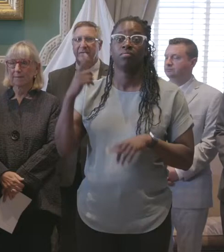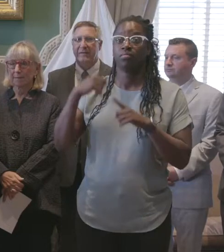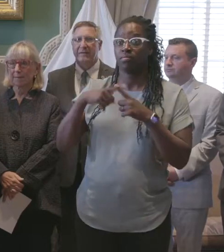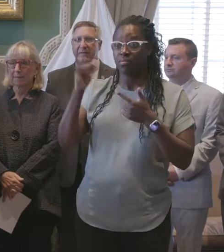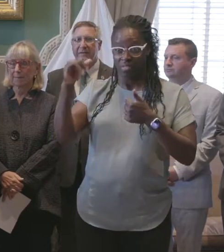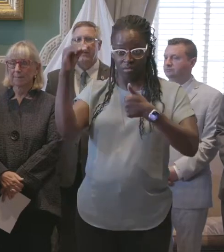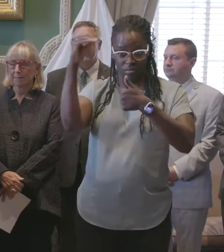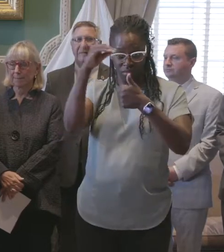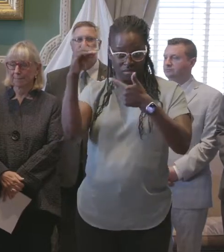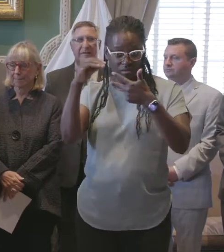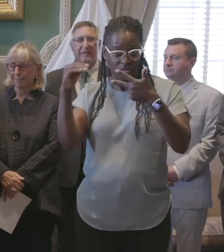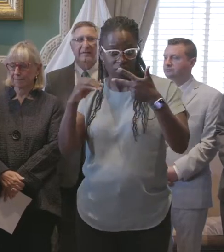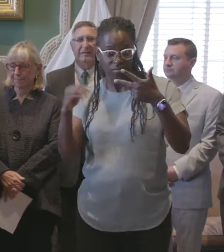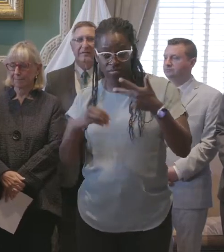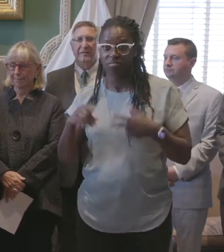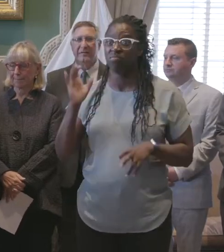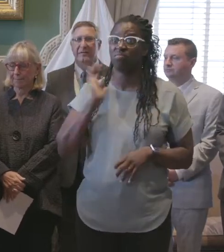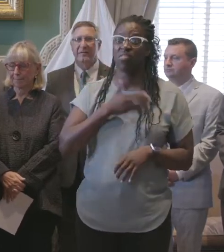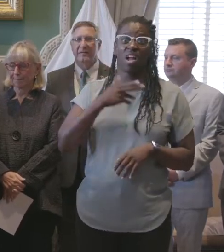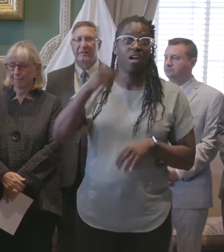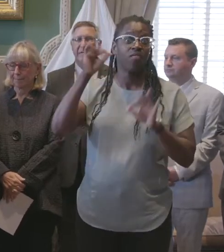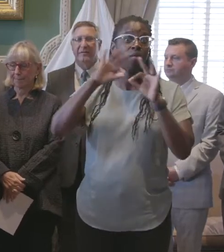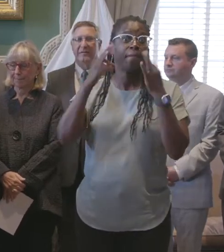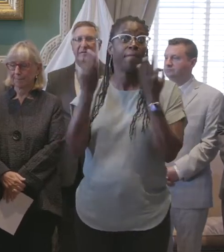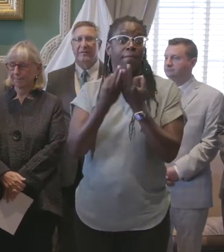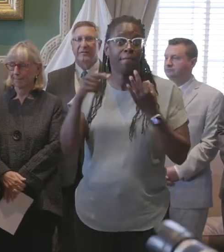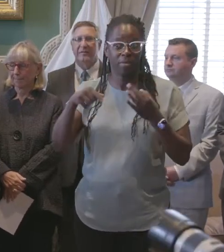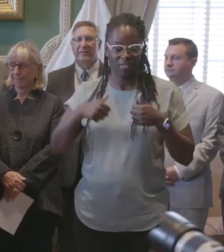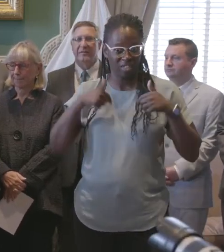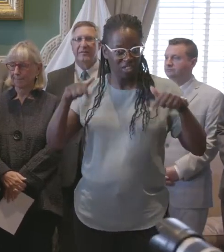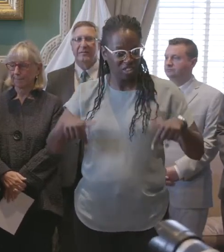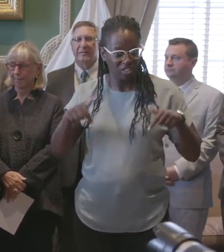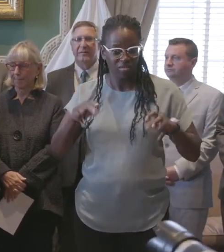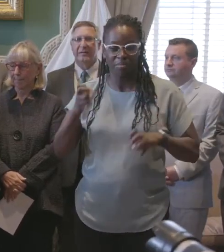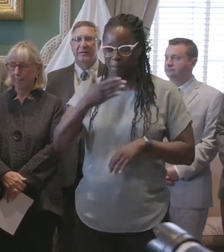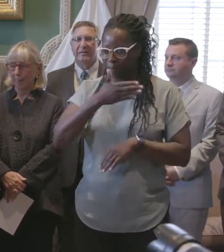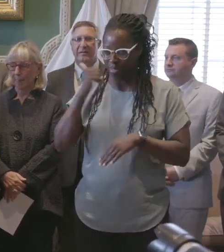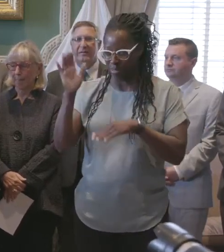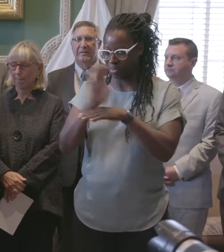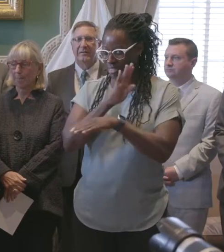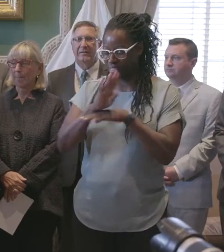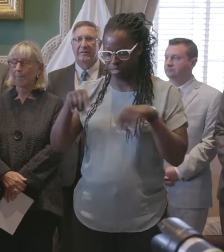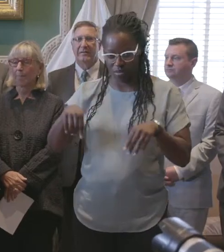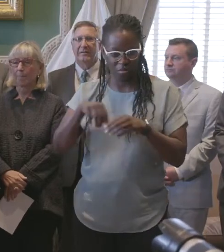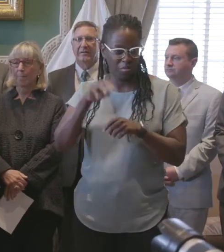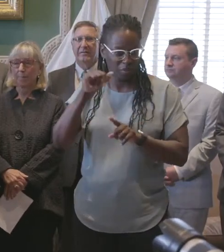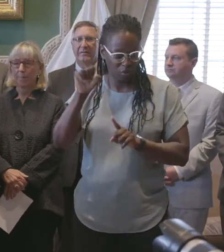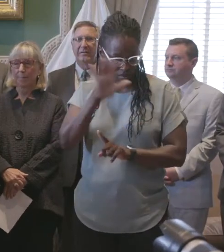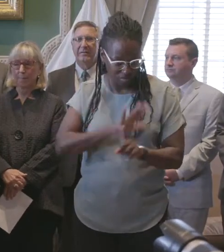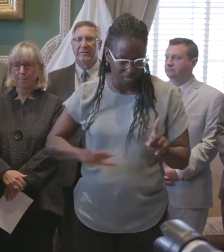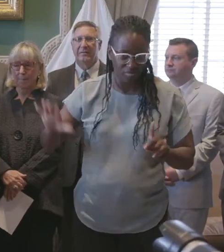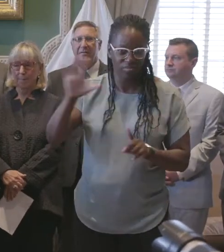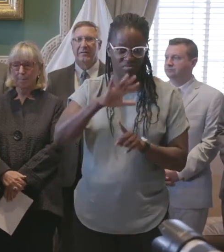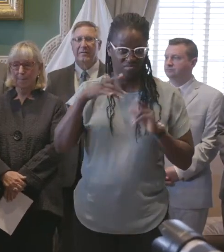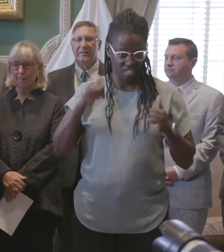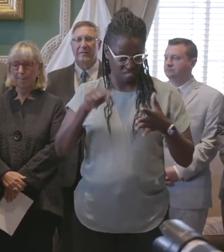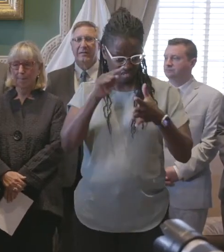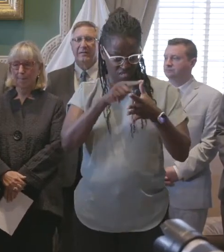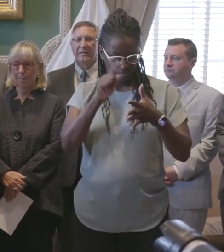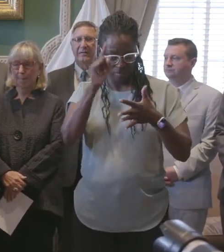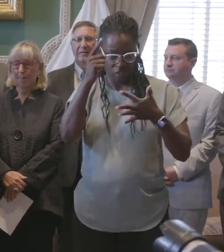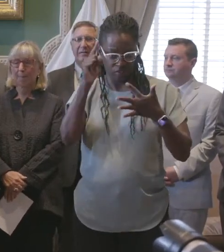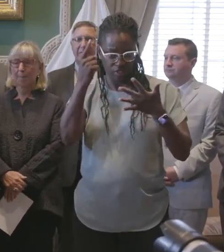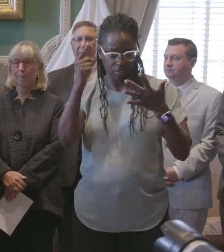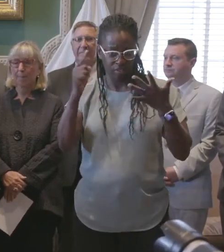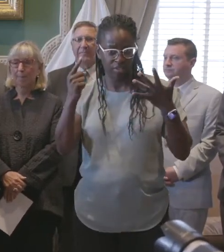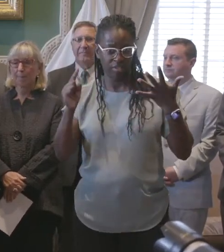family and the best business environment, according to U.S. News and World Report. I think that's pretty great. But at the same time,